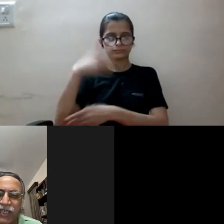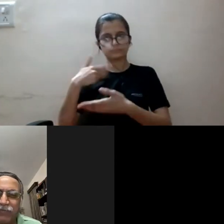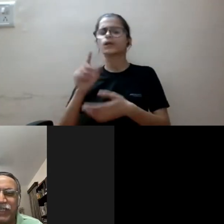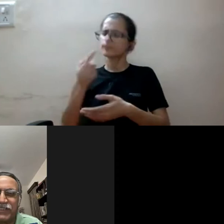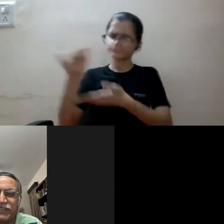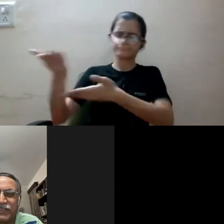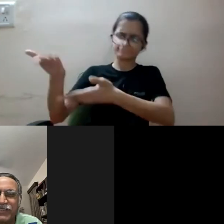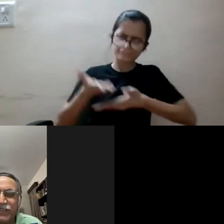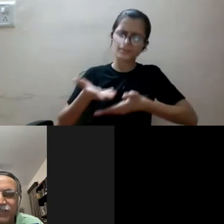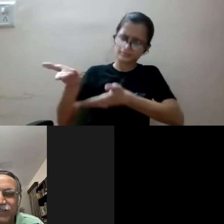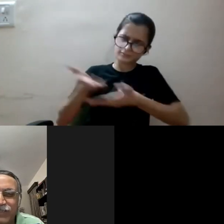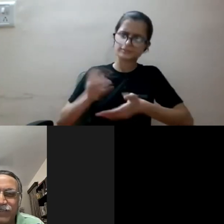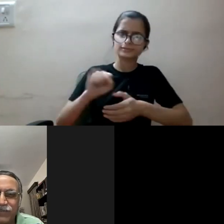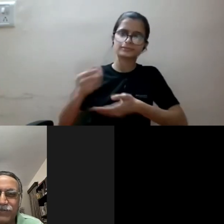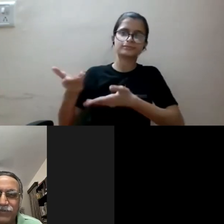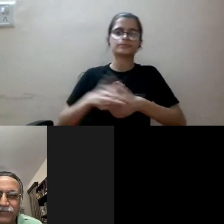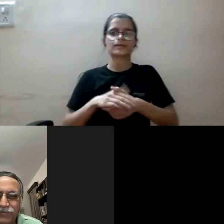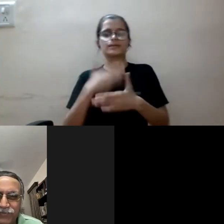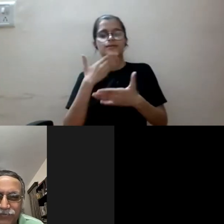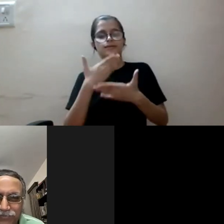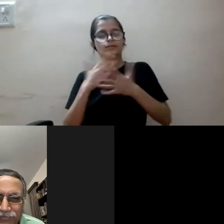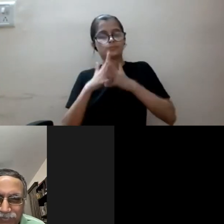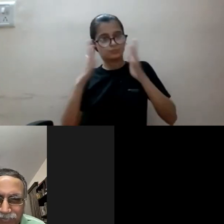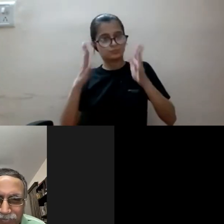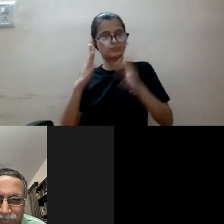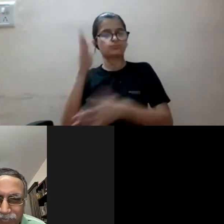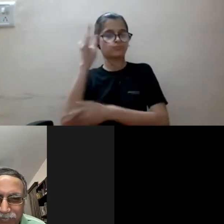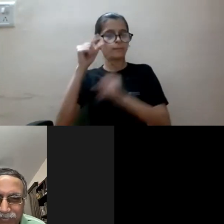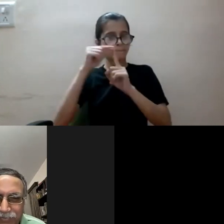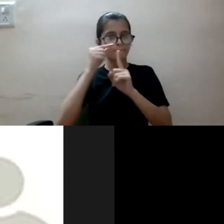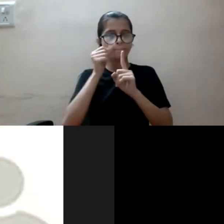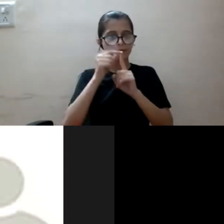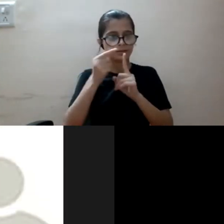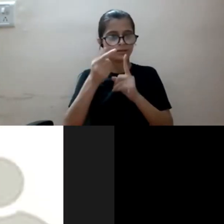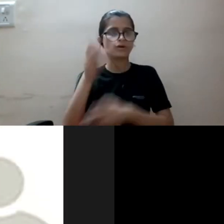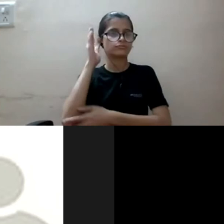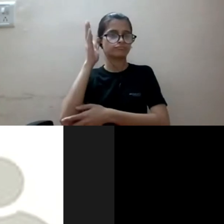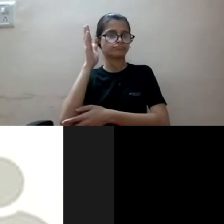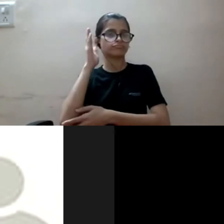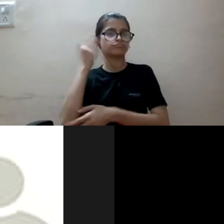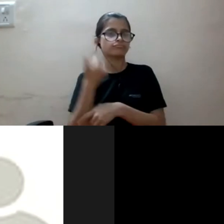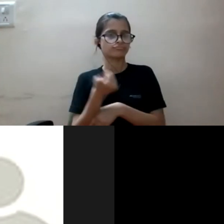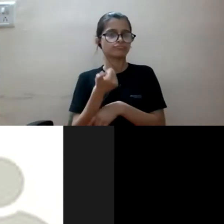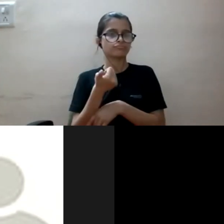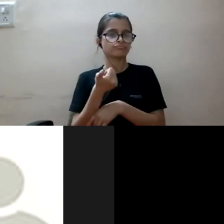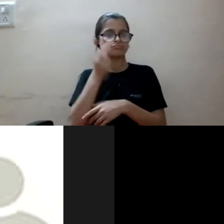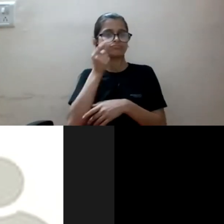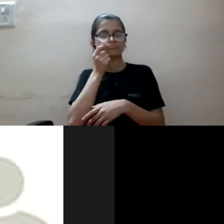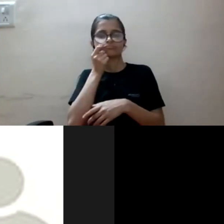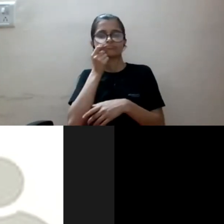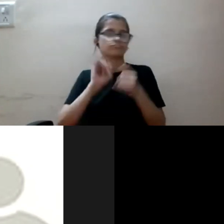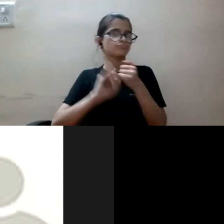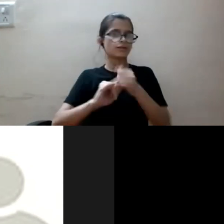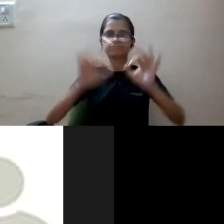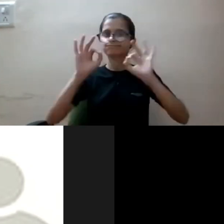first on the line, please. Thank you, Professor Prasad. And Professor Kuusisto, it was just mind-blowing. I mean, I